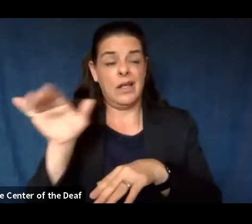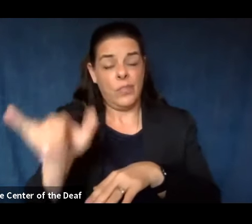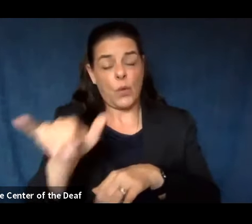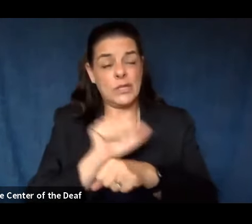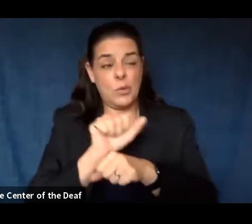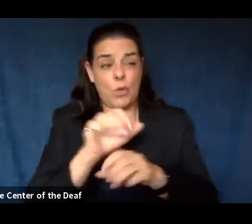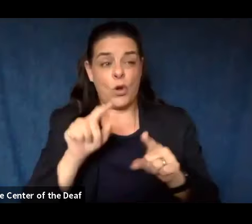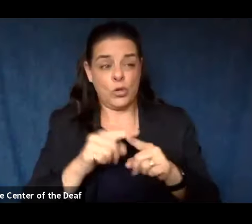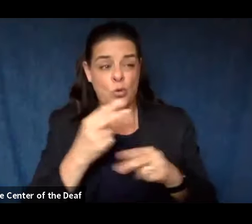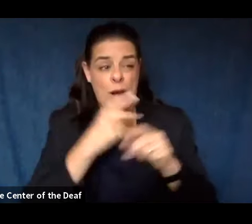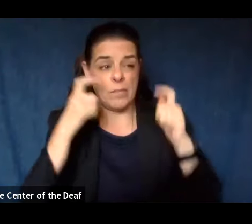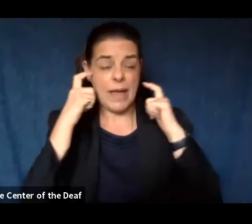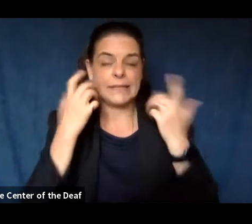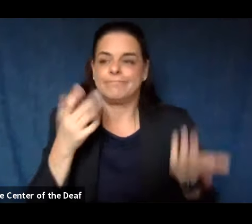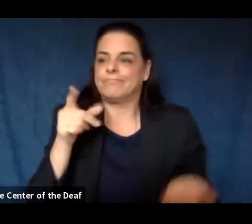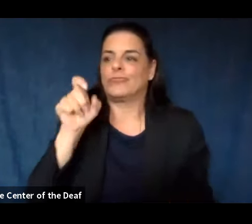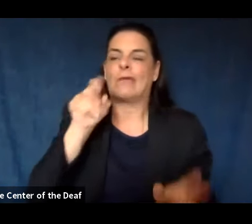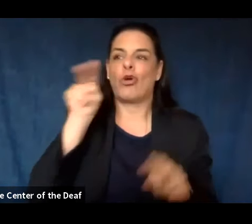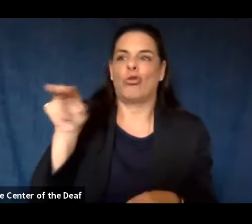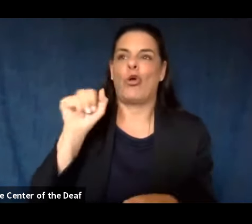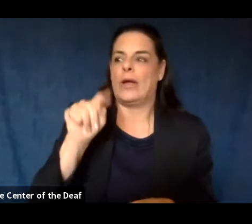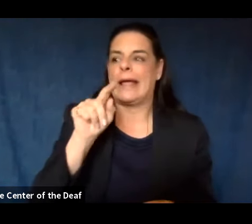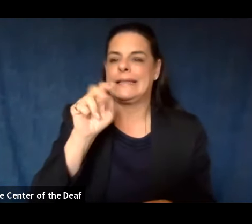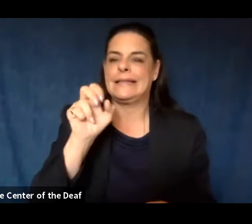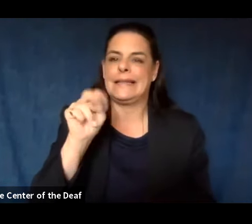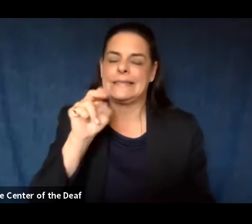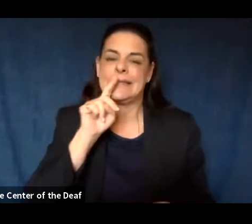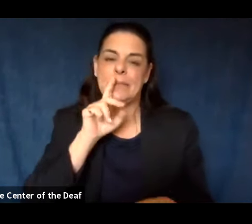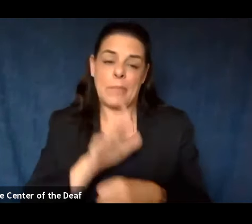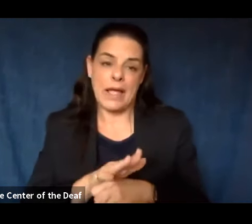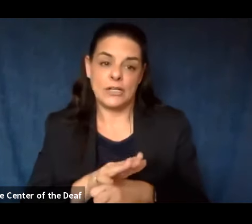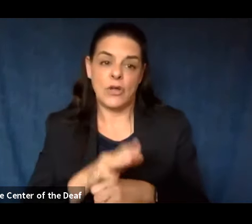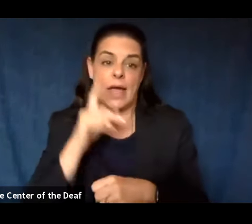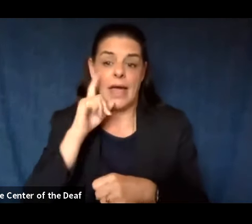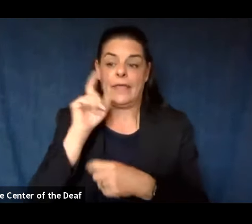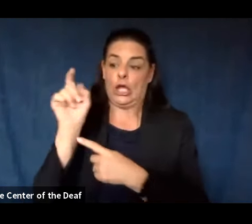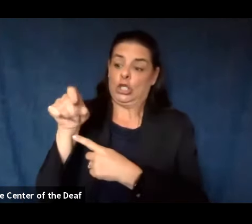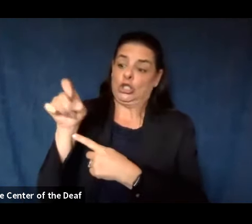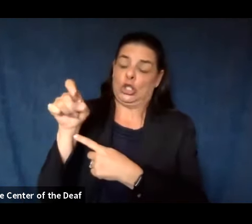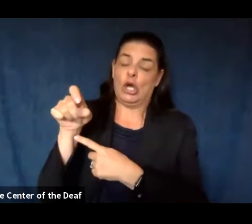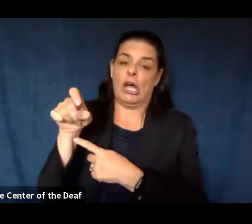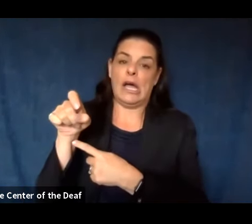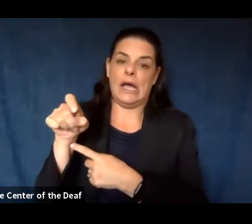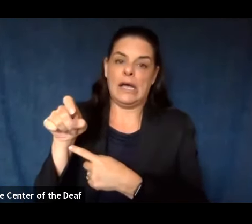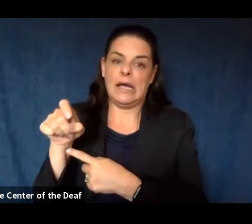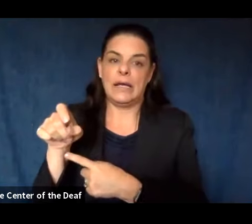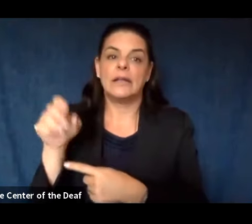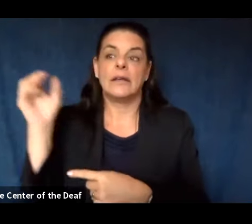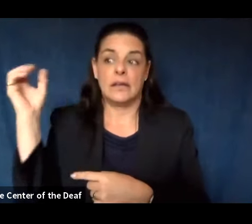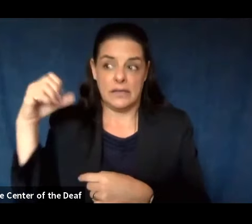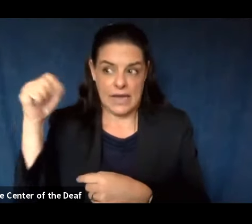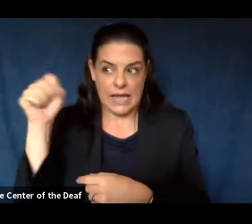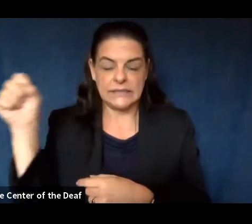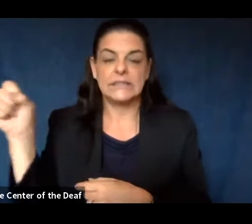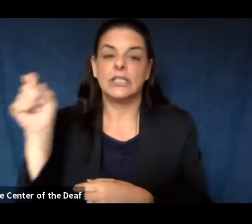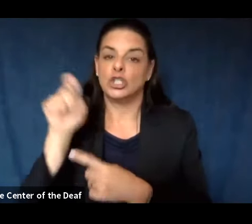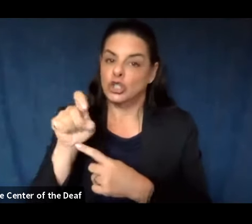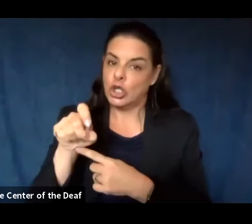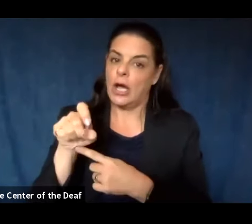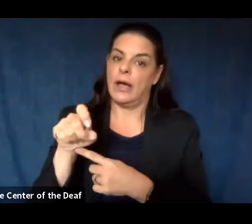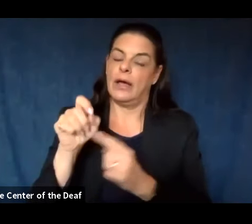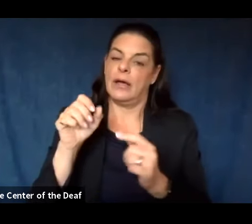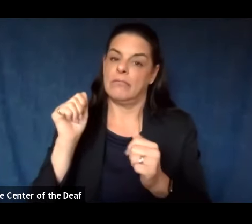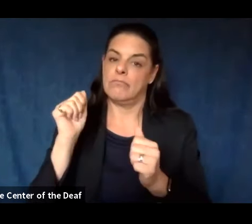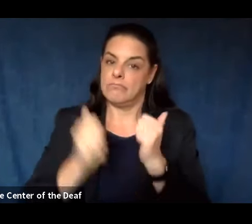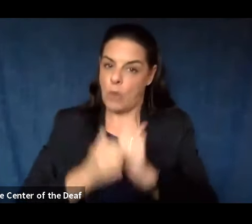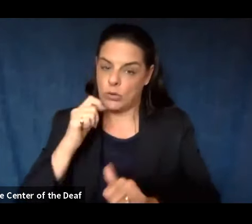to look at the pledge. I think that it says should a lot of times and those types of things. I'm getting nods on that. Again,